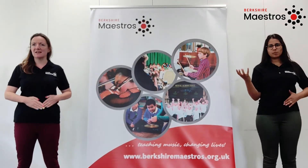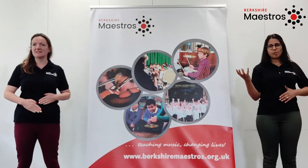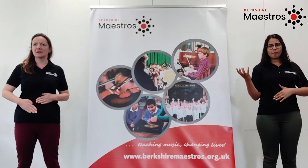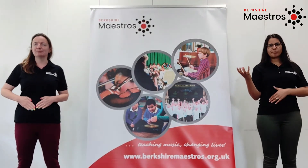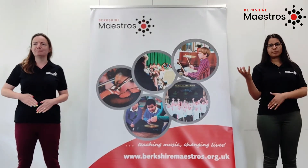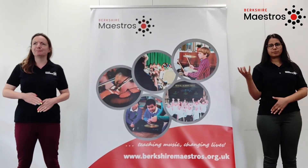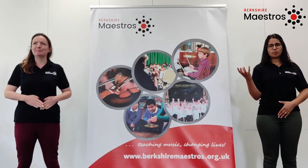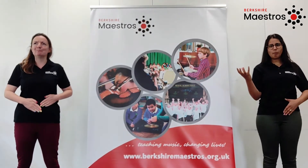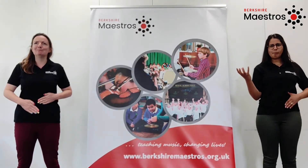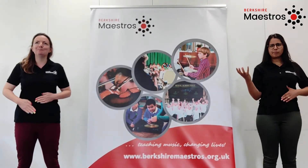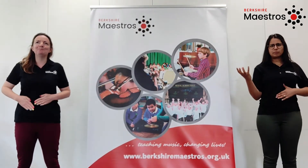Fantastic.